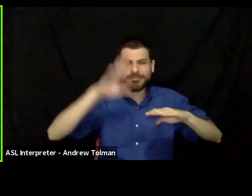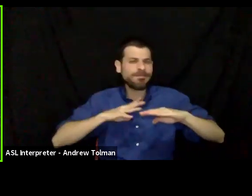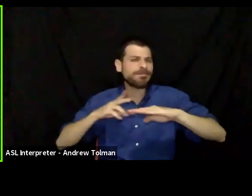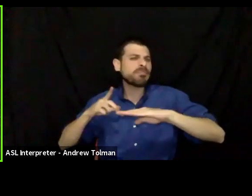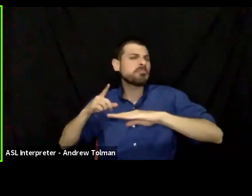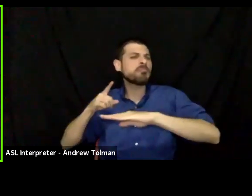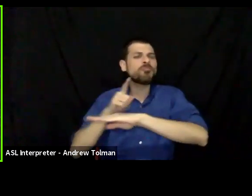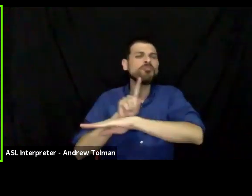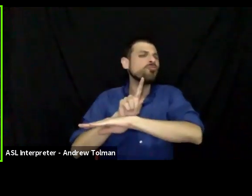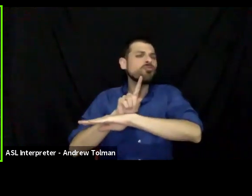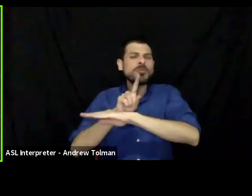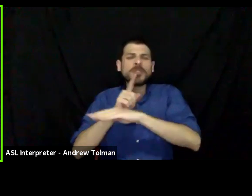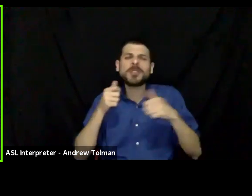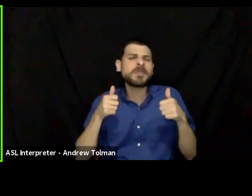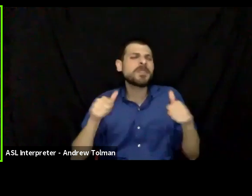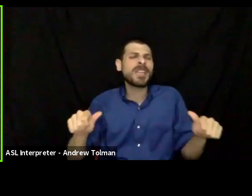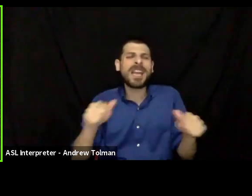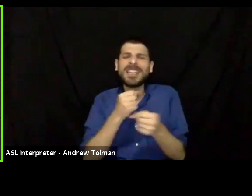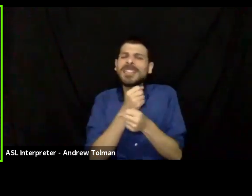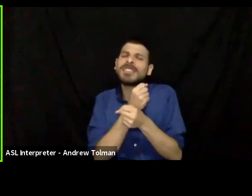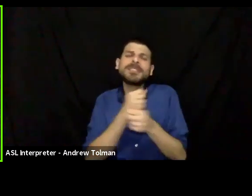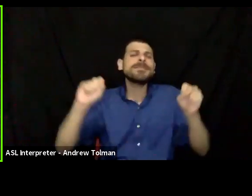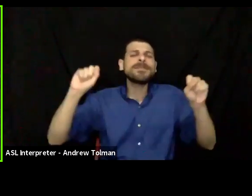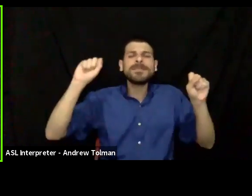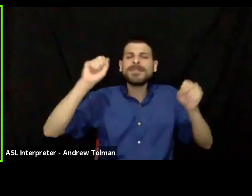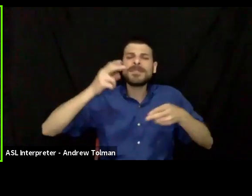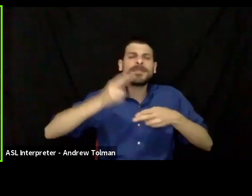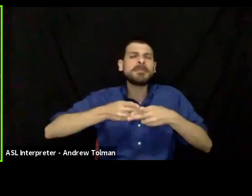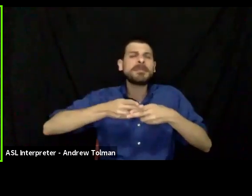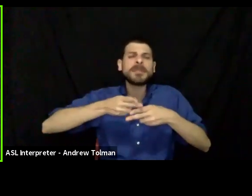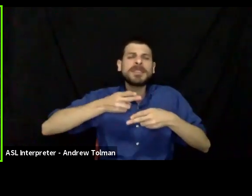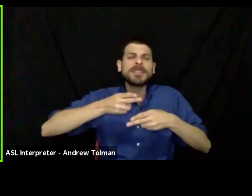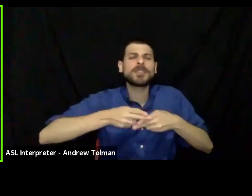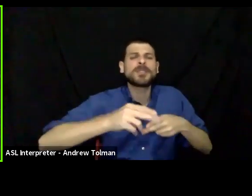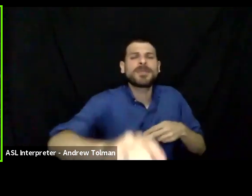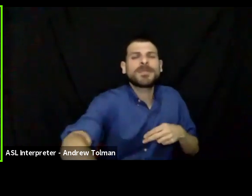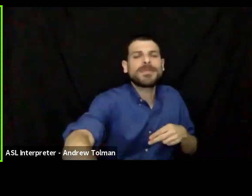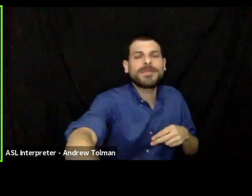up to save his reputation.